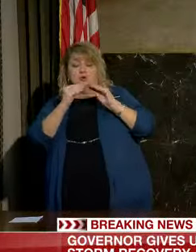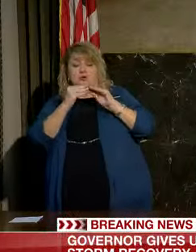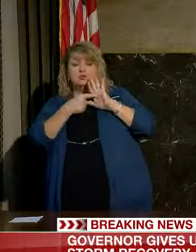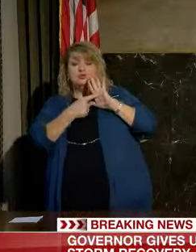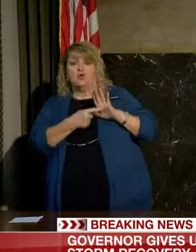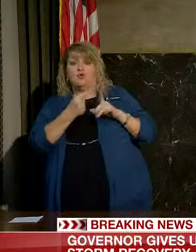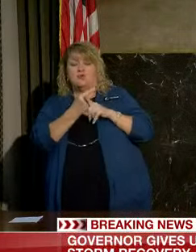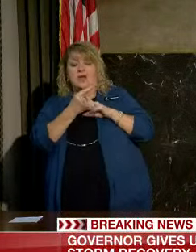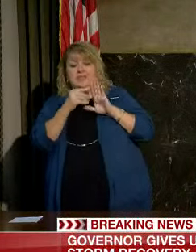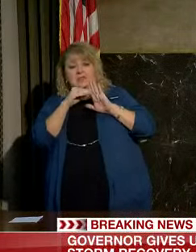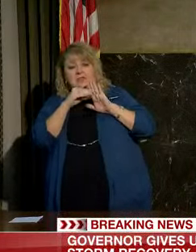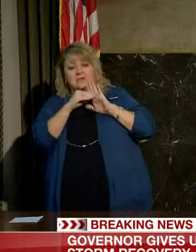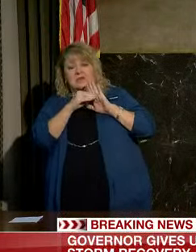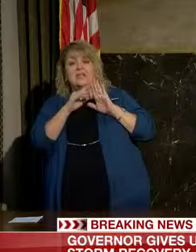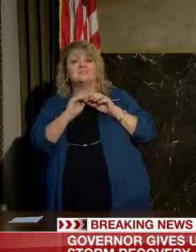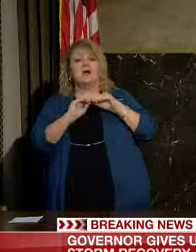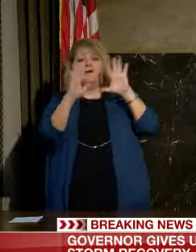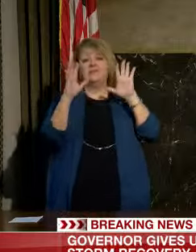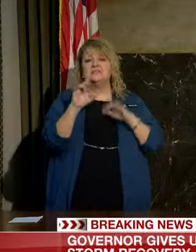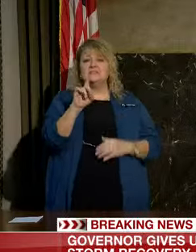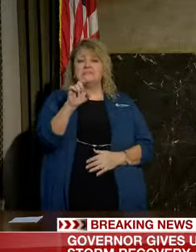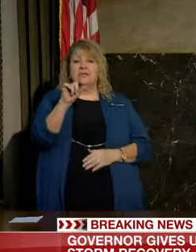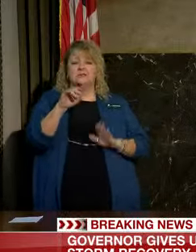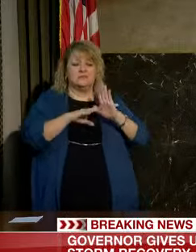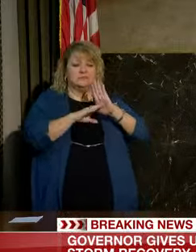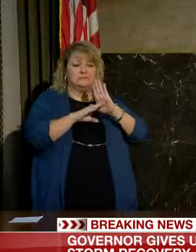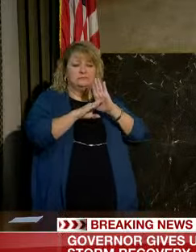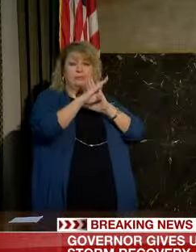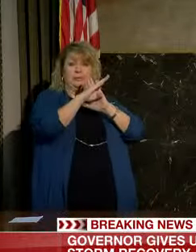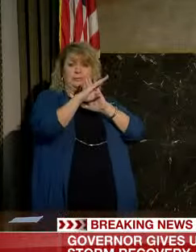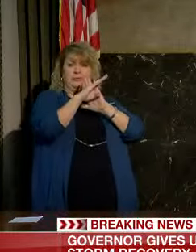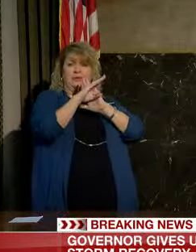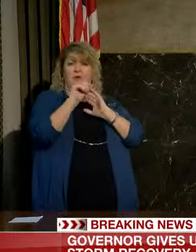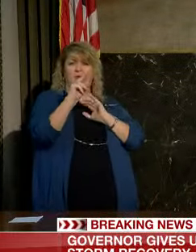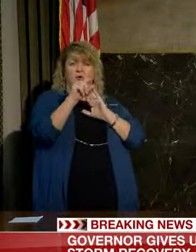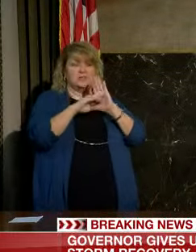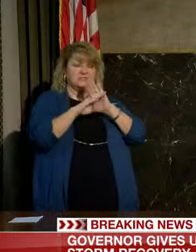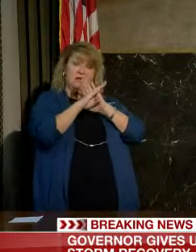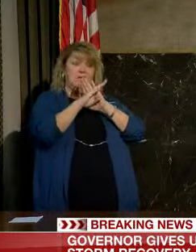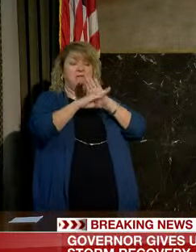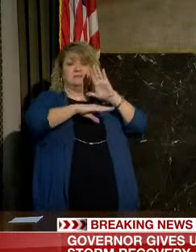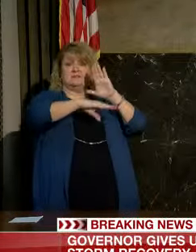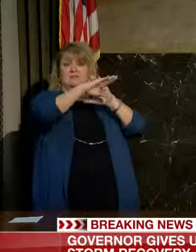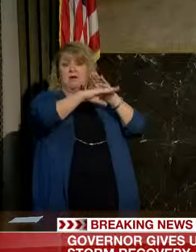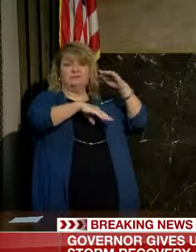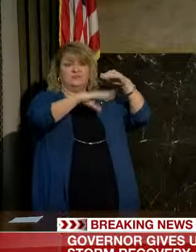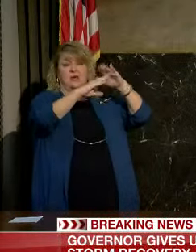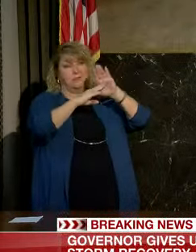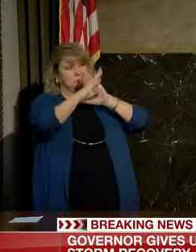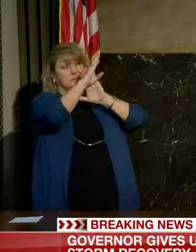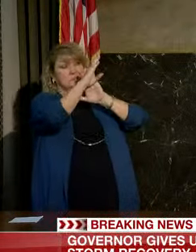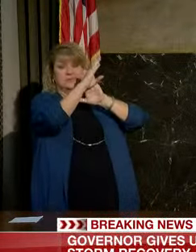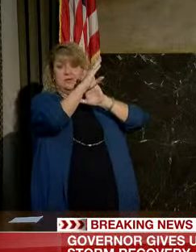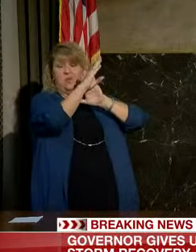clear now that we spiked with Delta sometime around the middle of August and have been